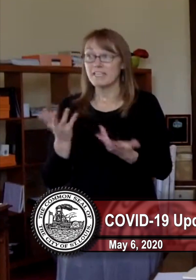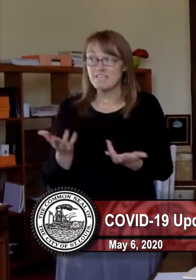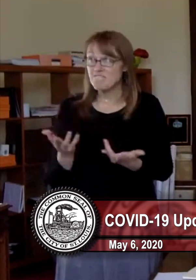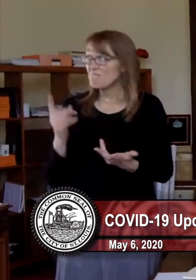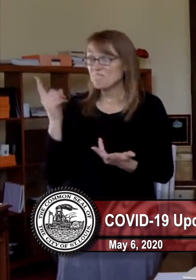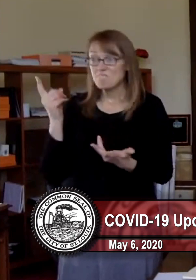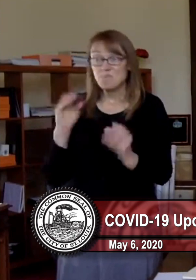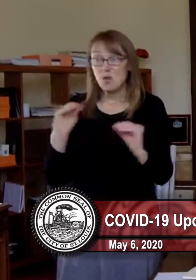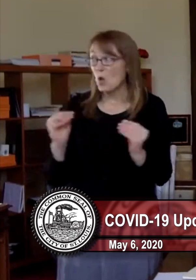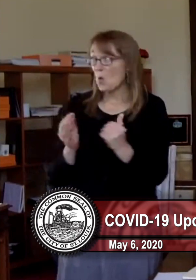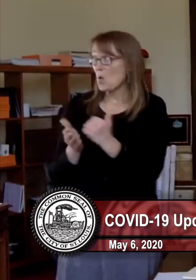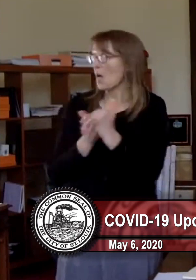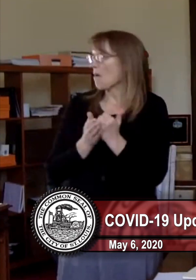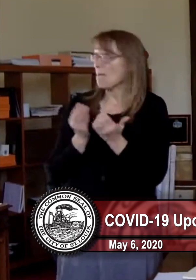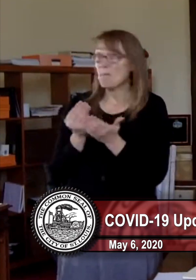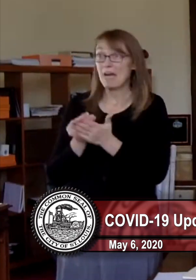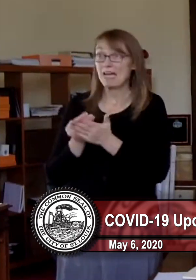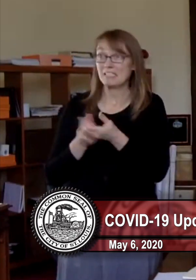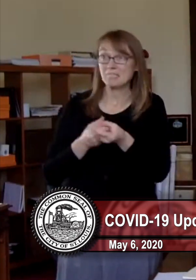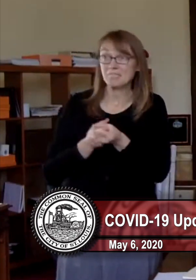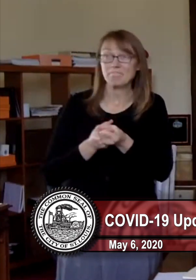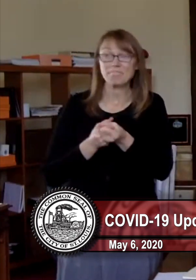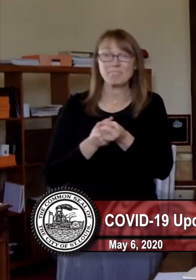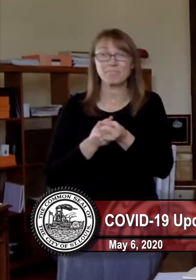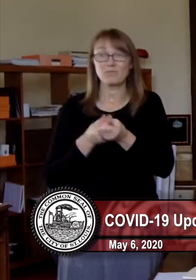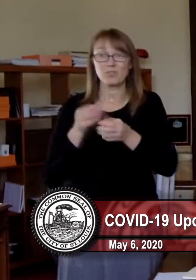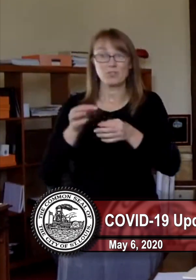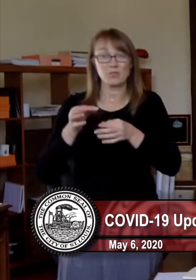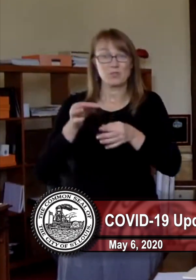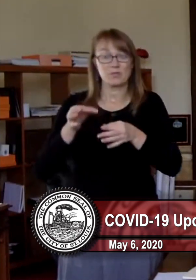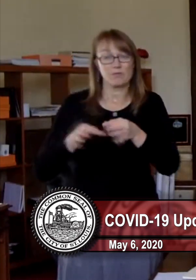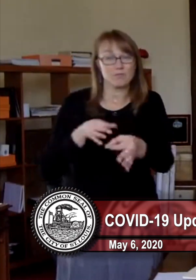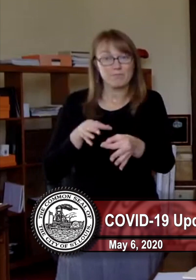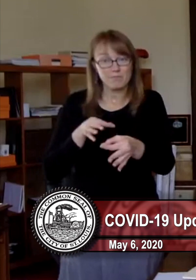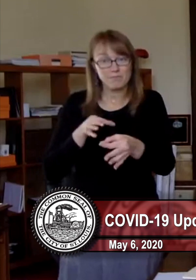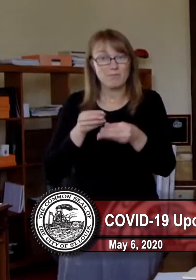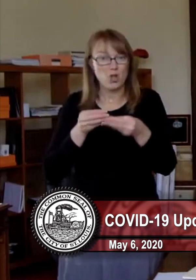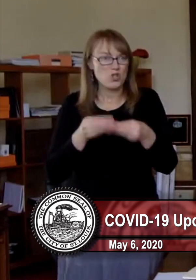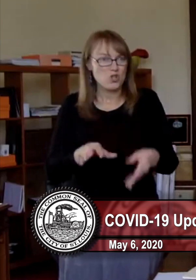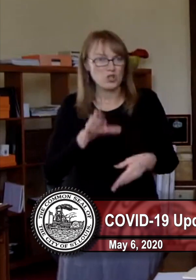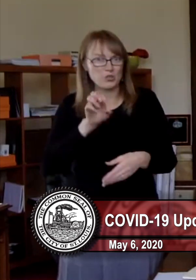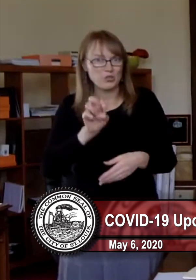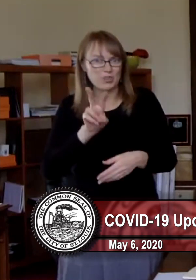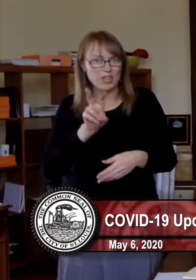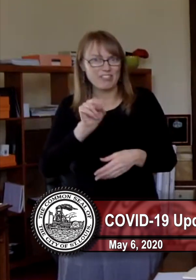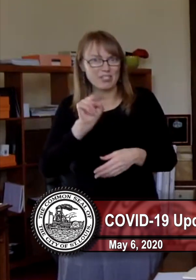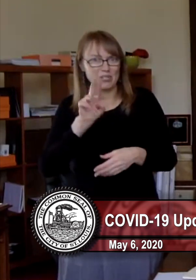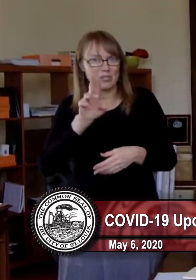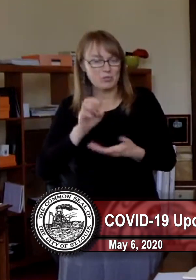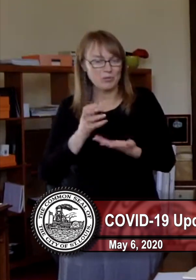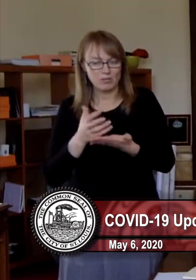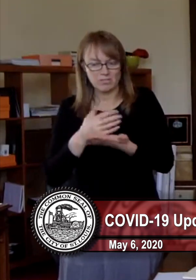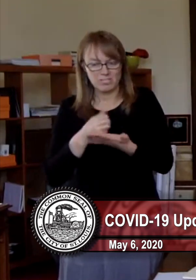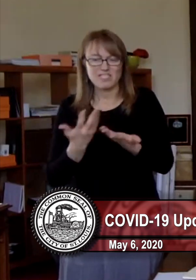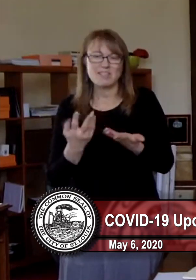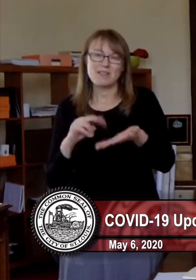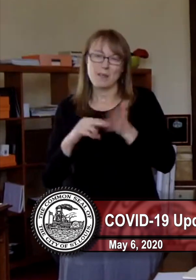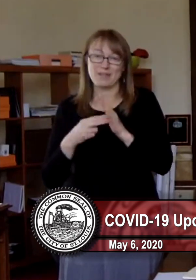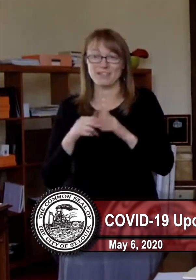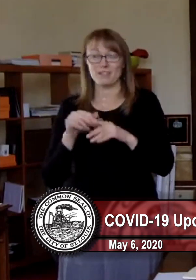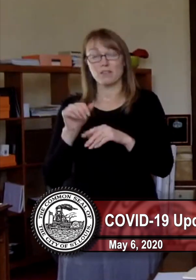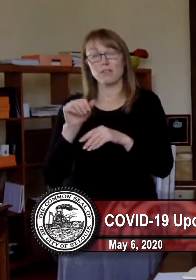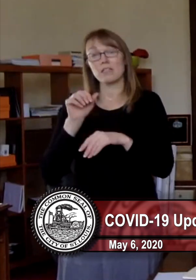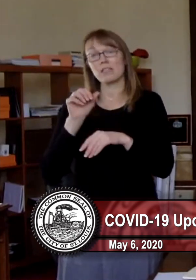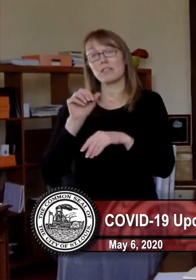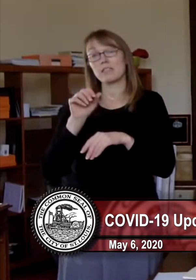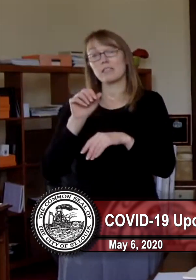get some relief on terms of lost revenue, there'll be pretty major cuts in employees and in services. And